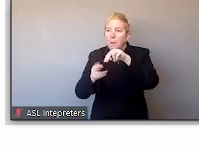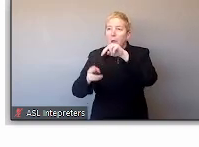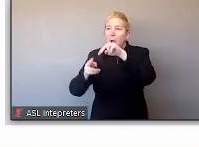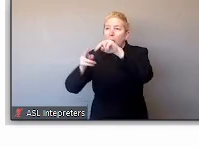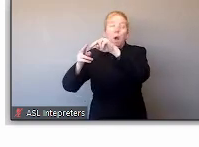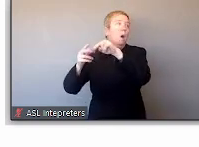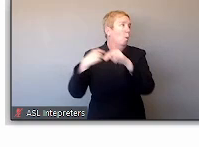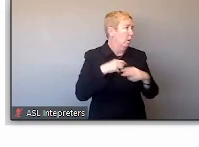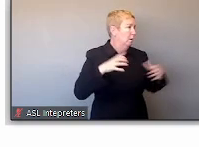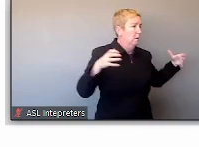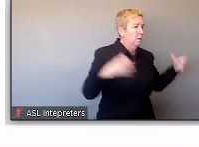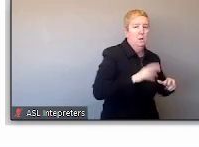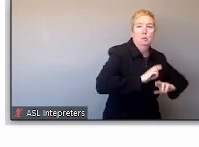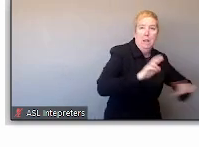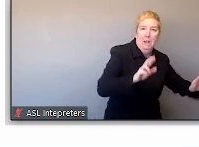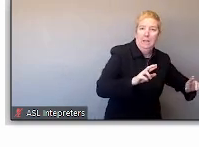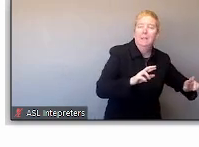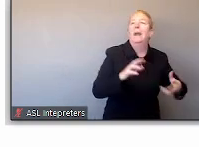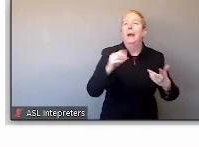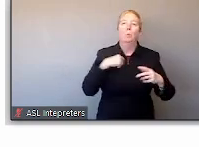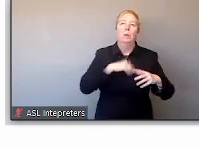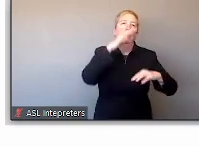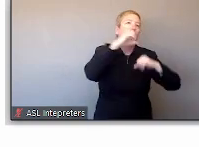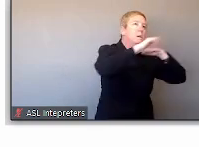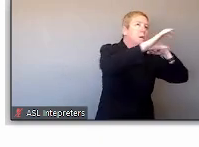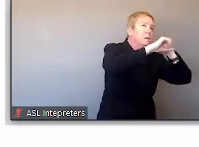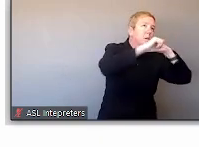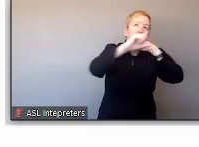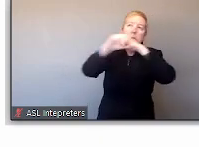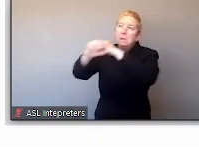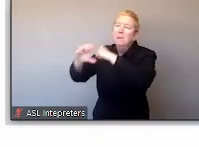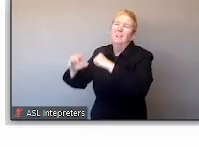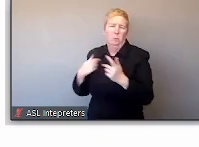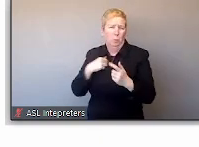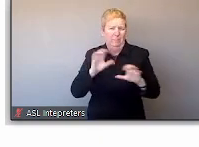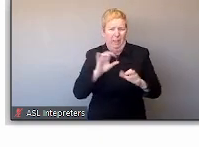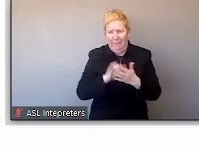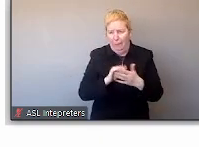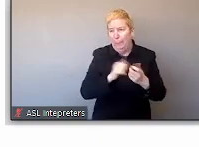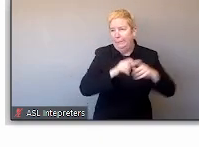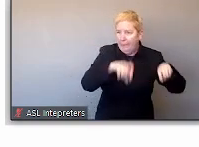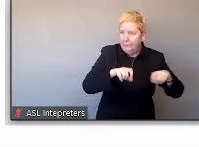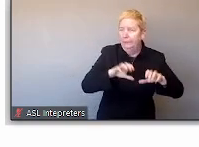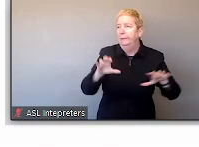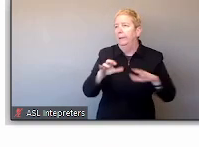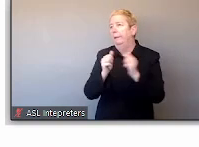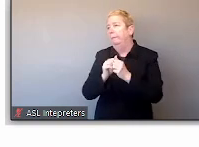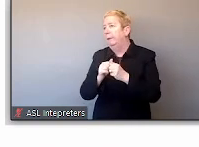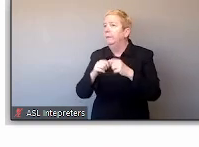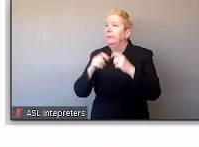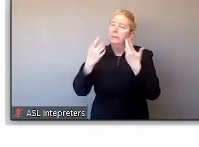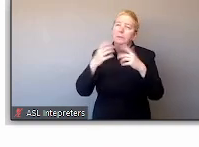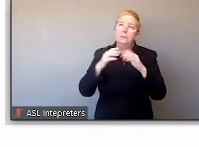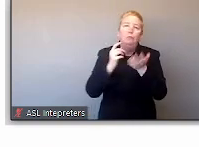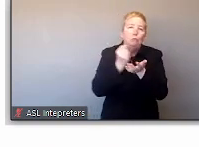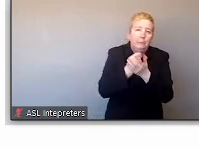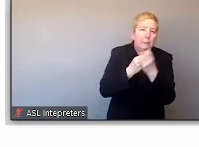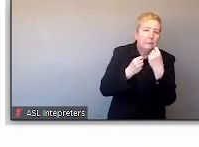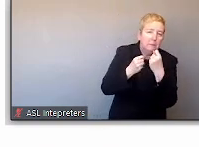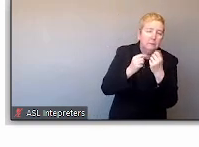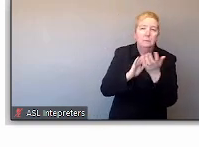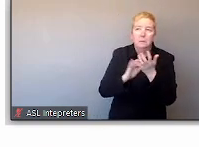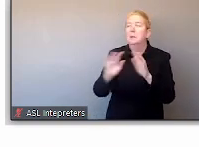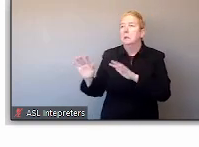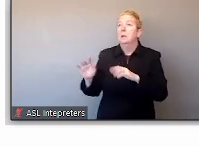massive media campaign, as DOH has done for many things like testing and vaccines and treatments to the people of New